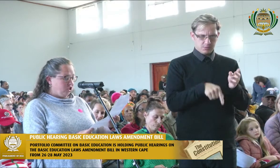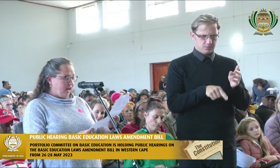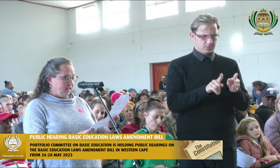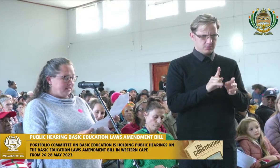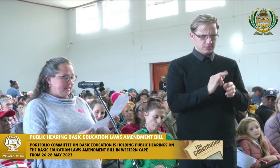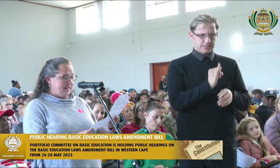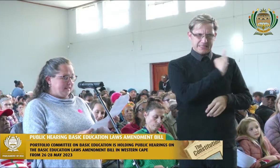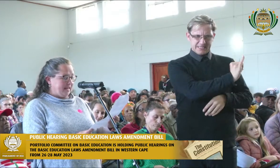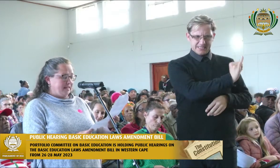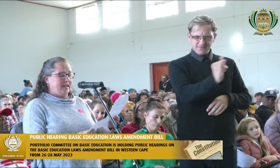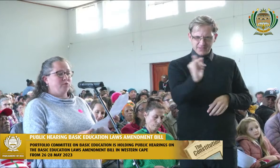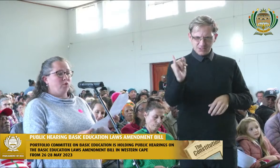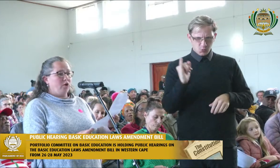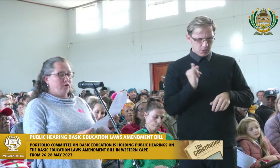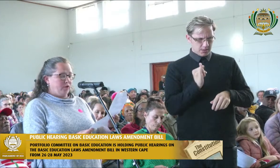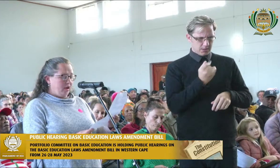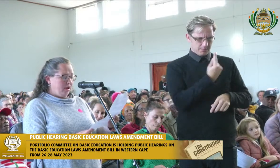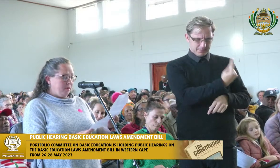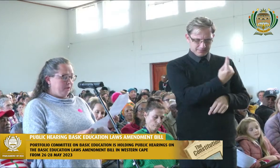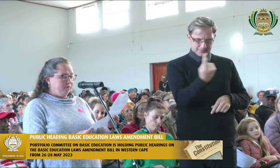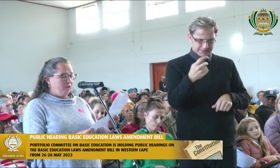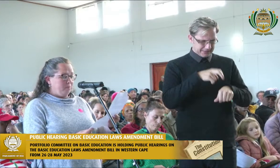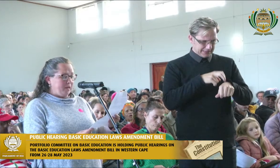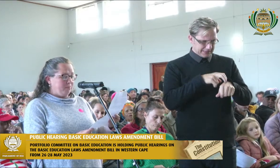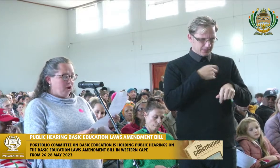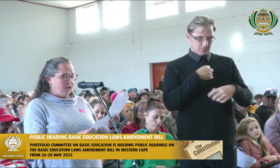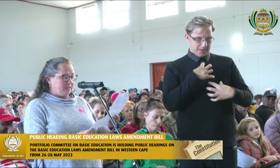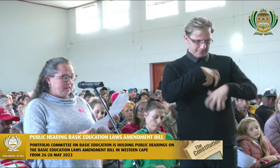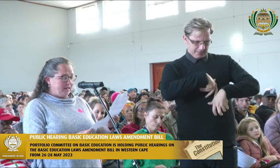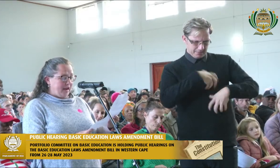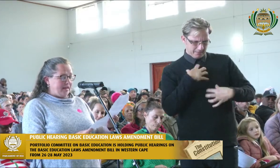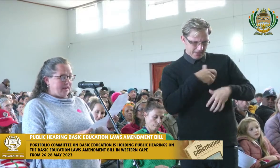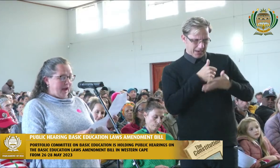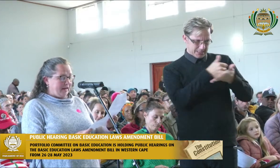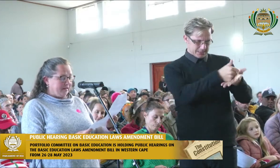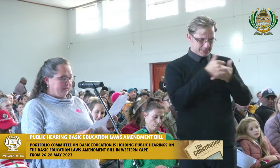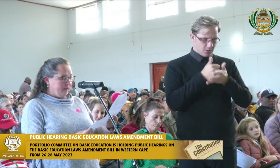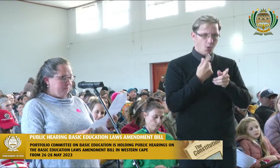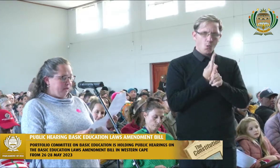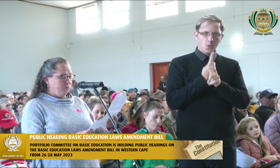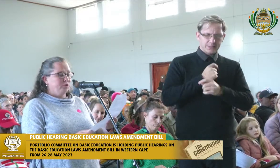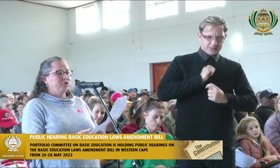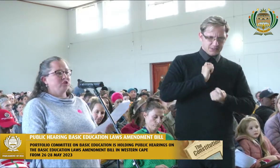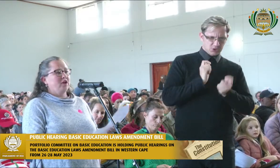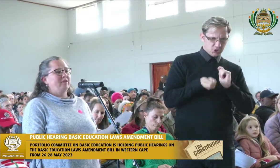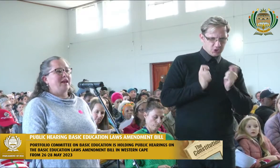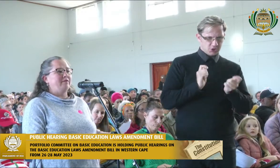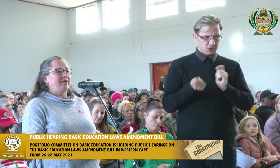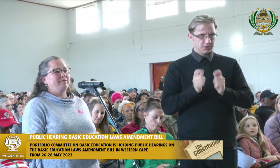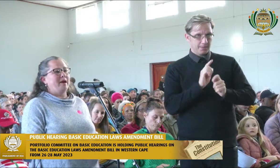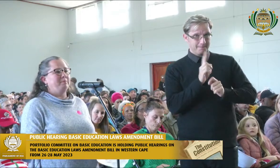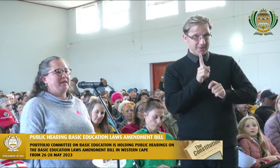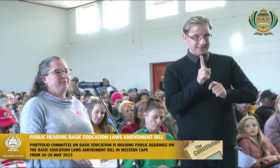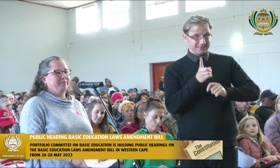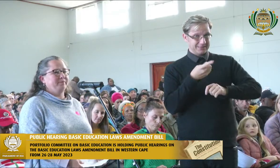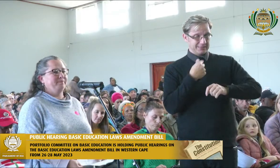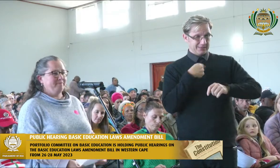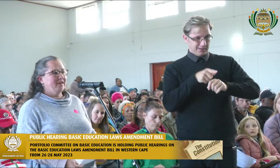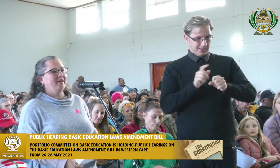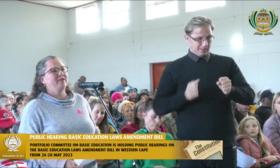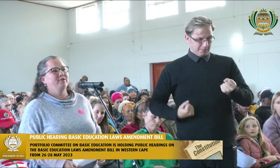to meet a child's needs as they grow, but firmly planted and guided by the roots of a loving